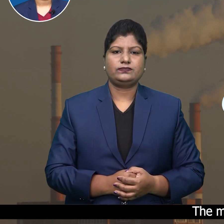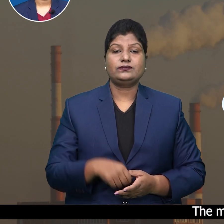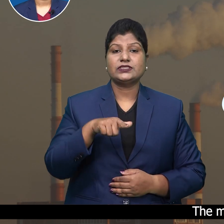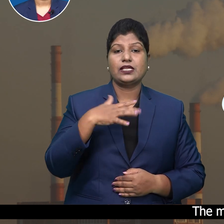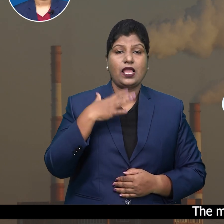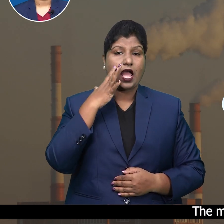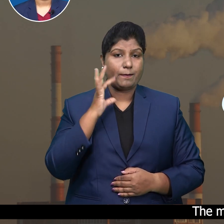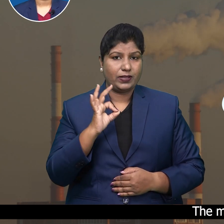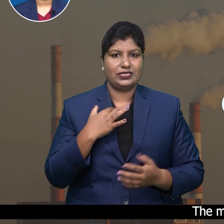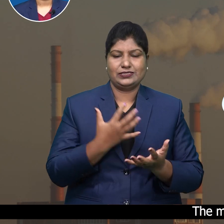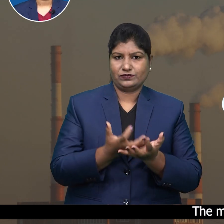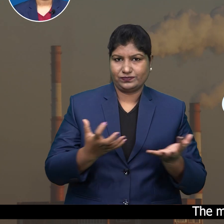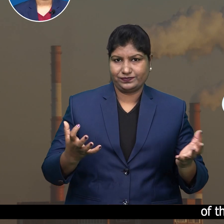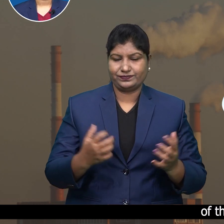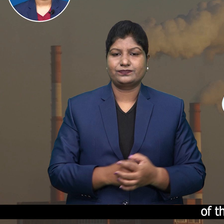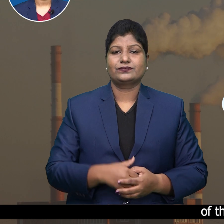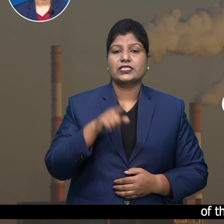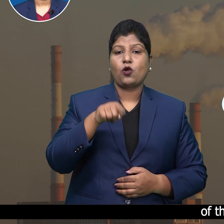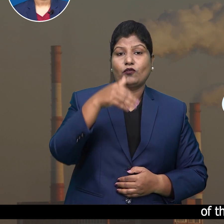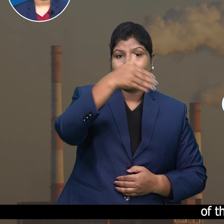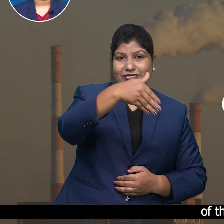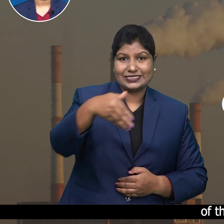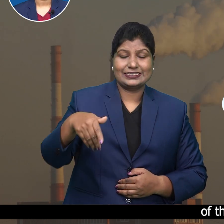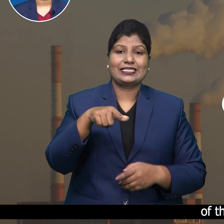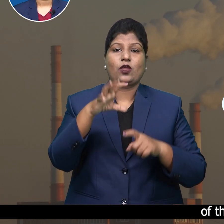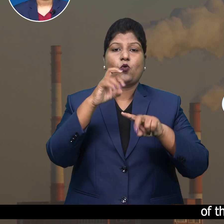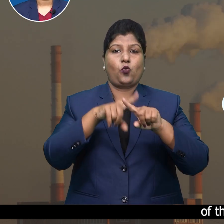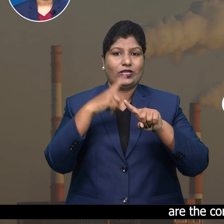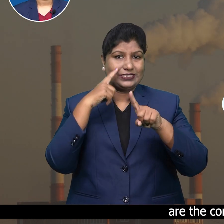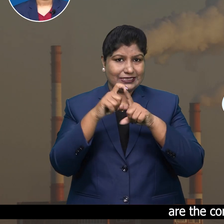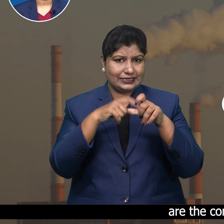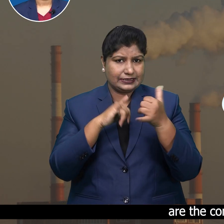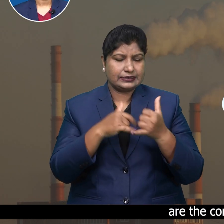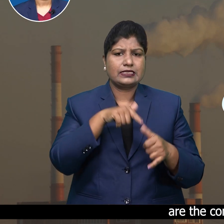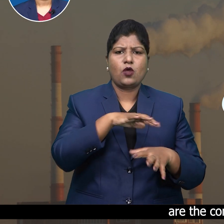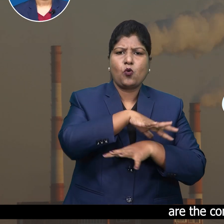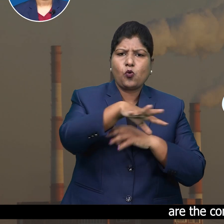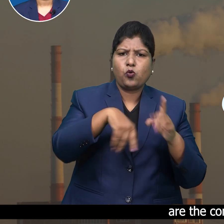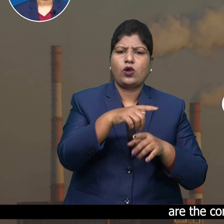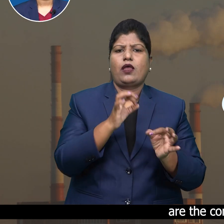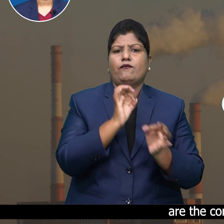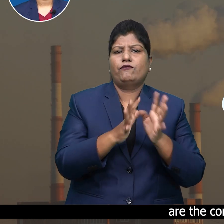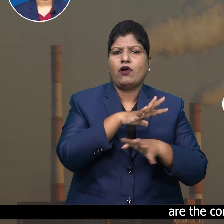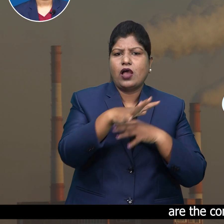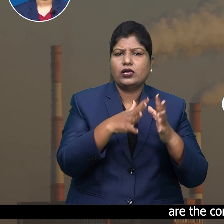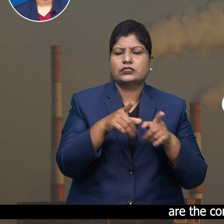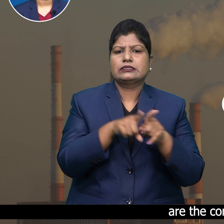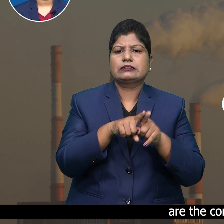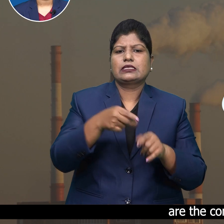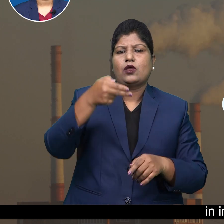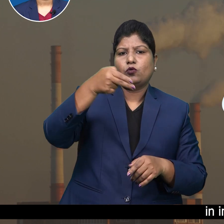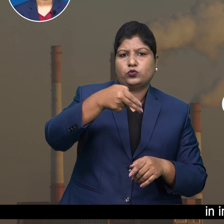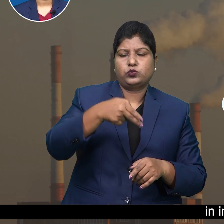The main sources of these oxides are the combustion of